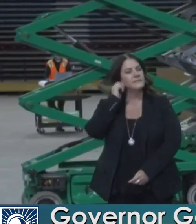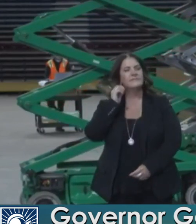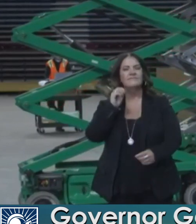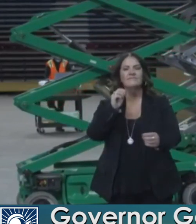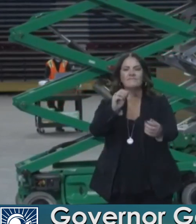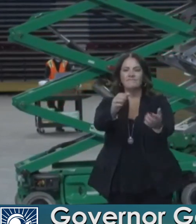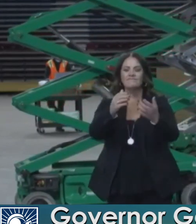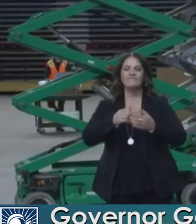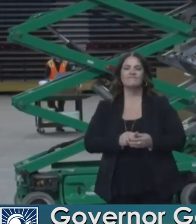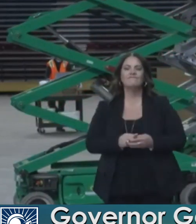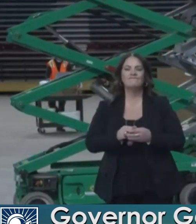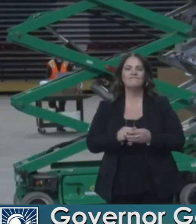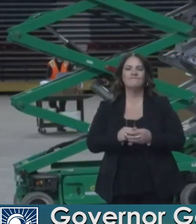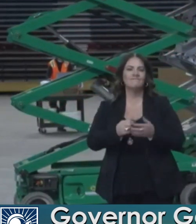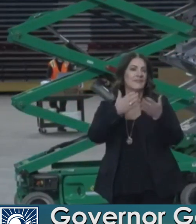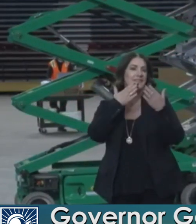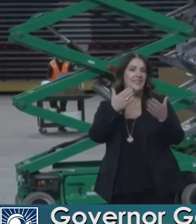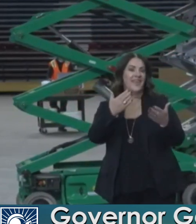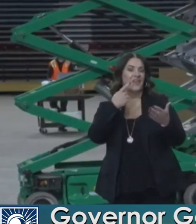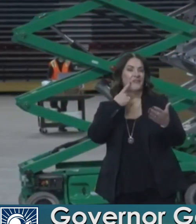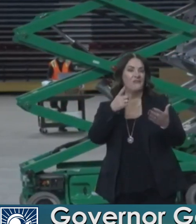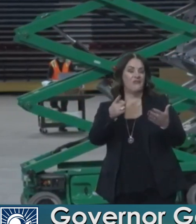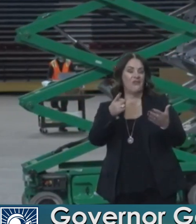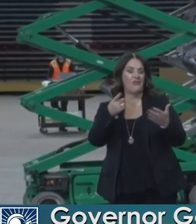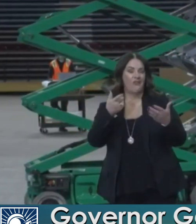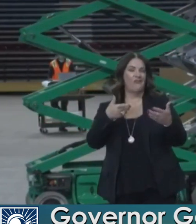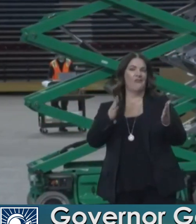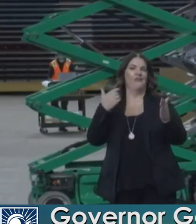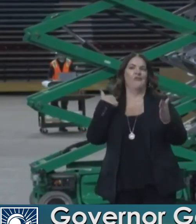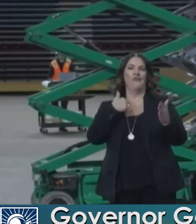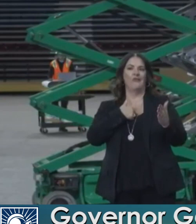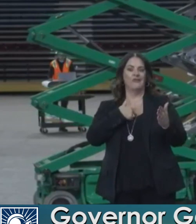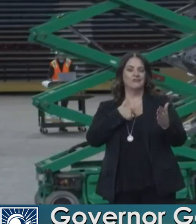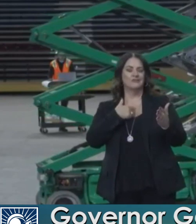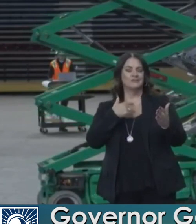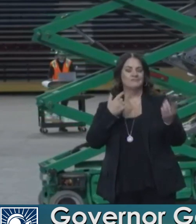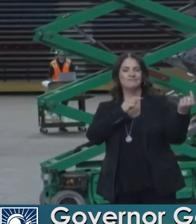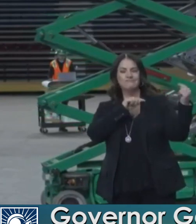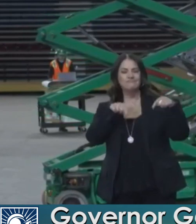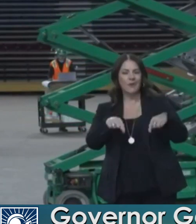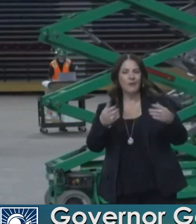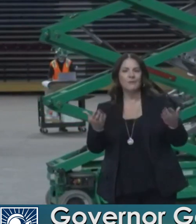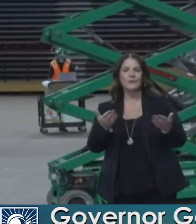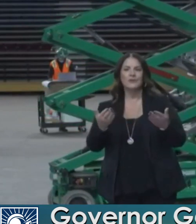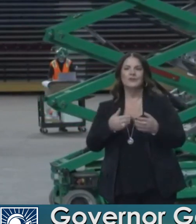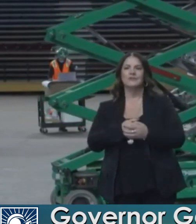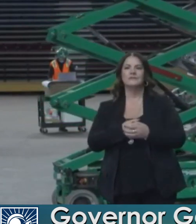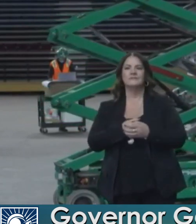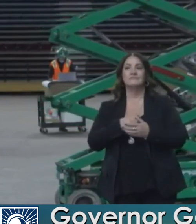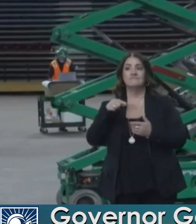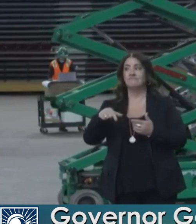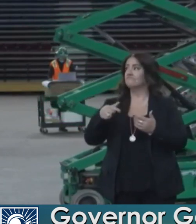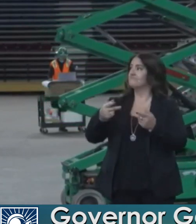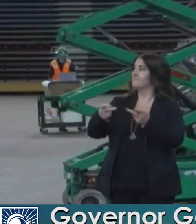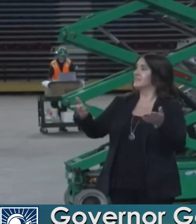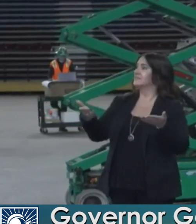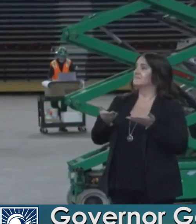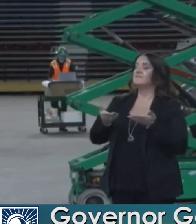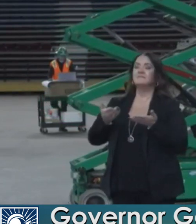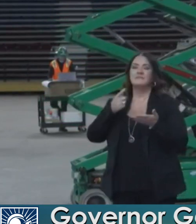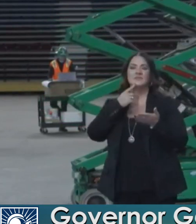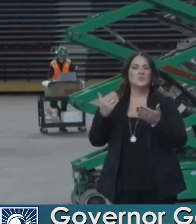Thank you all for indulging us as we make our way to one of the new sites that